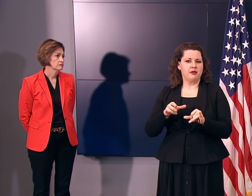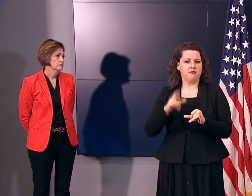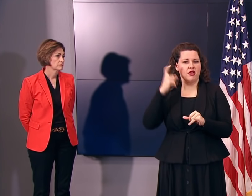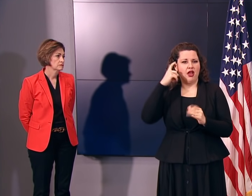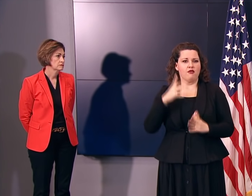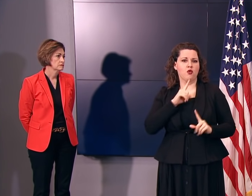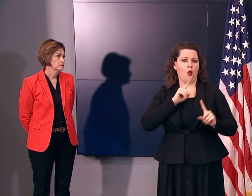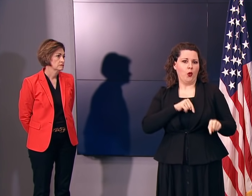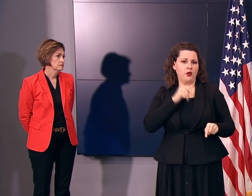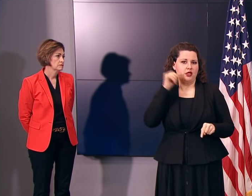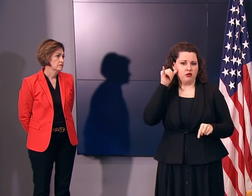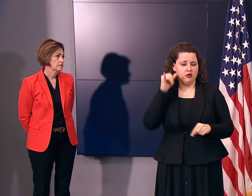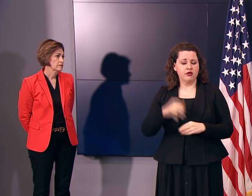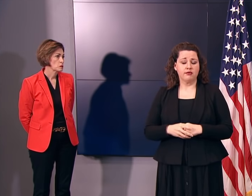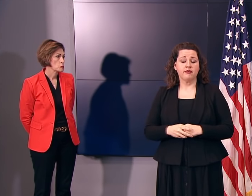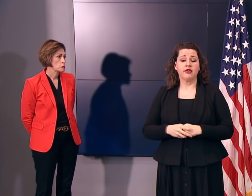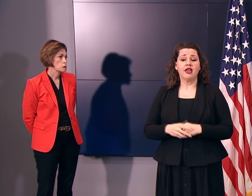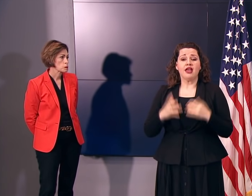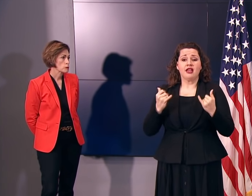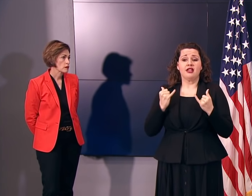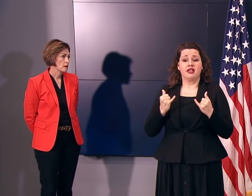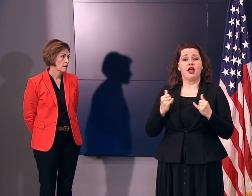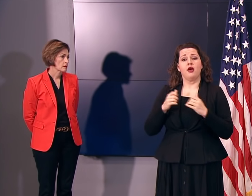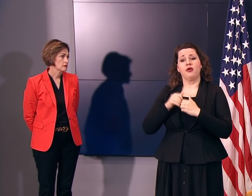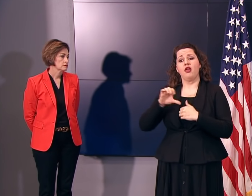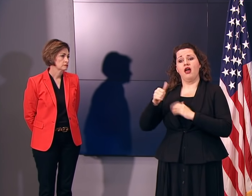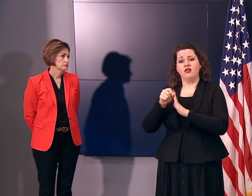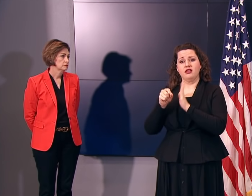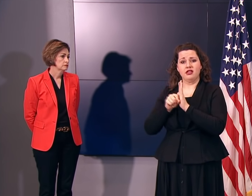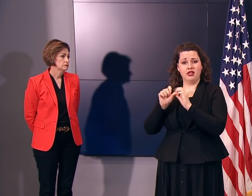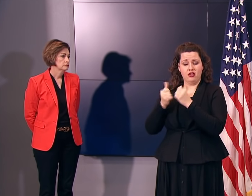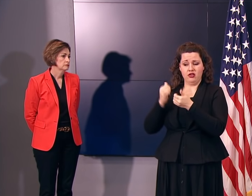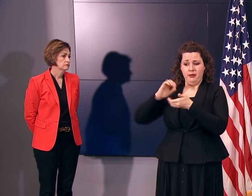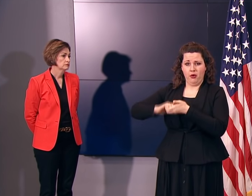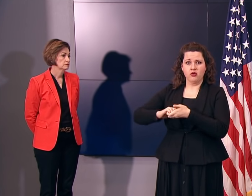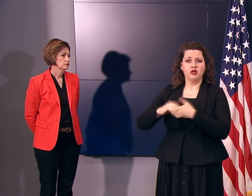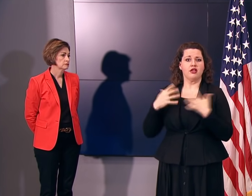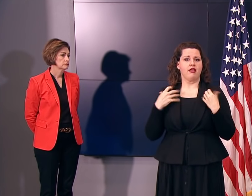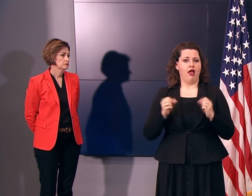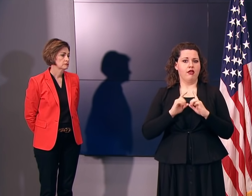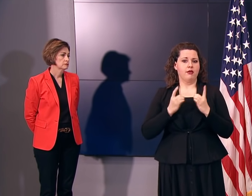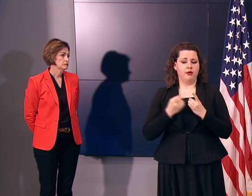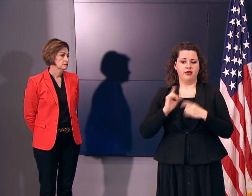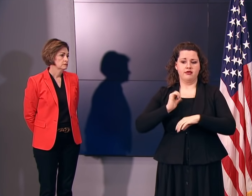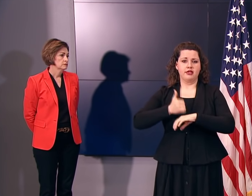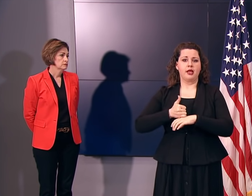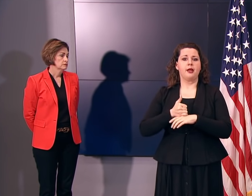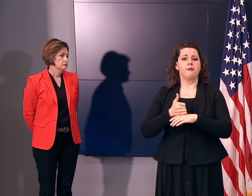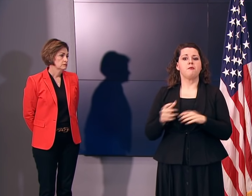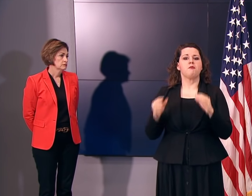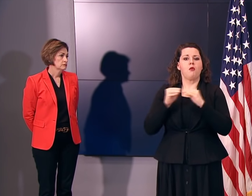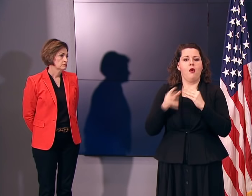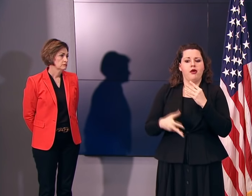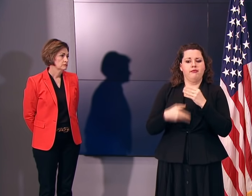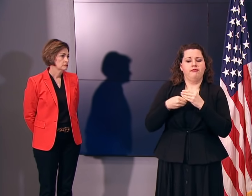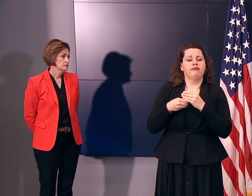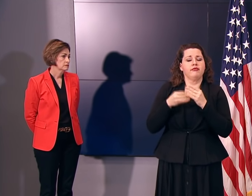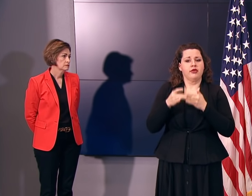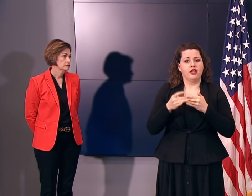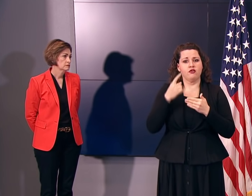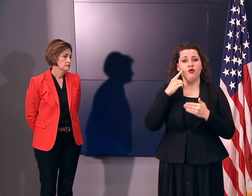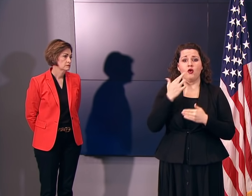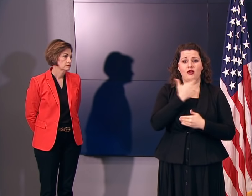proclamation yesterday. And now, along with other state agency partners, Public Health has put together additional guidance for restaurants and